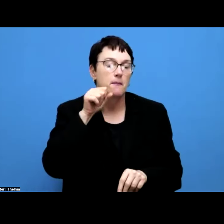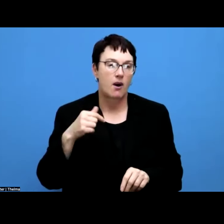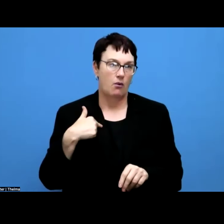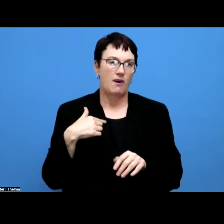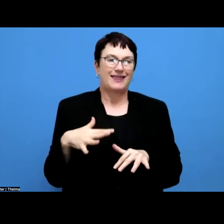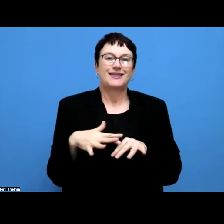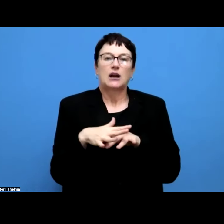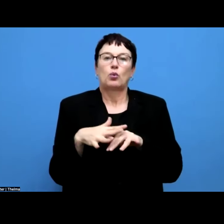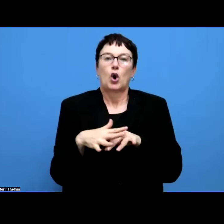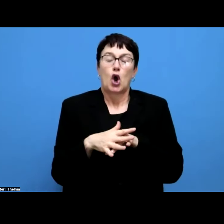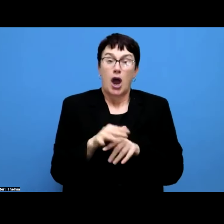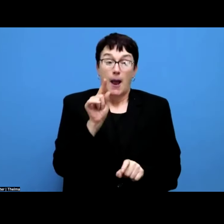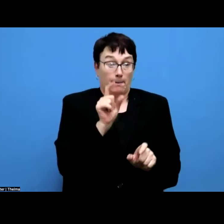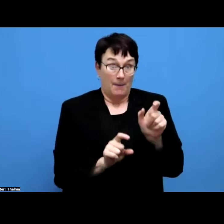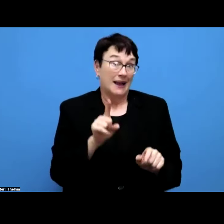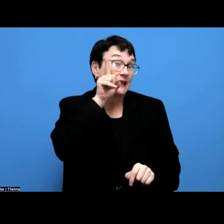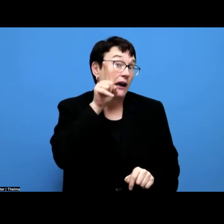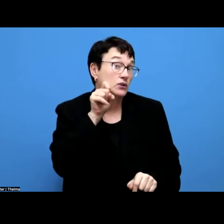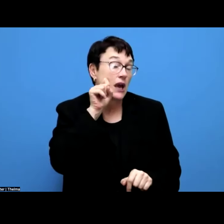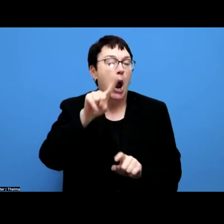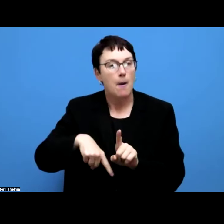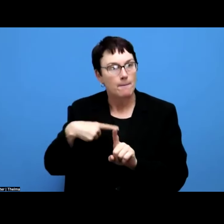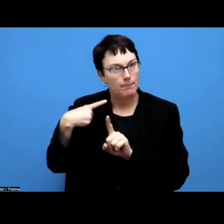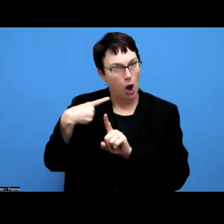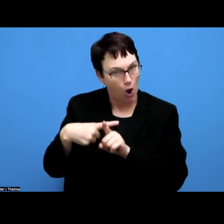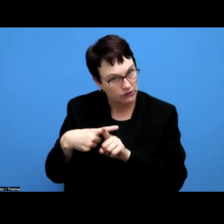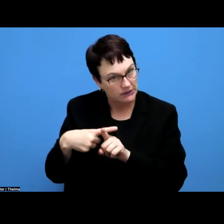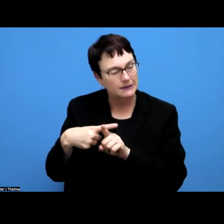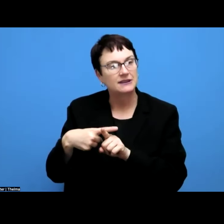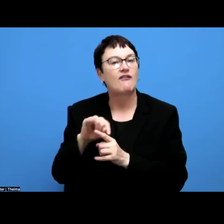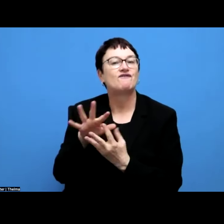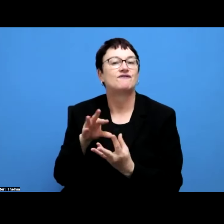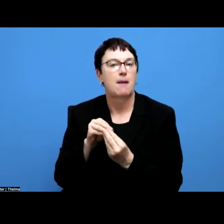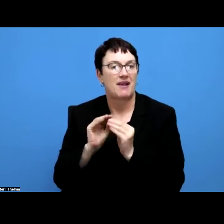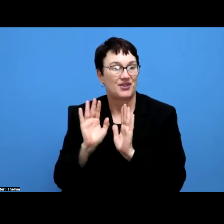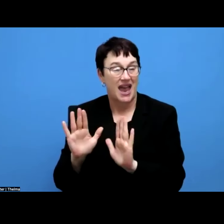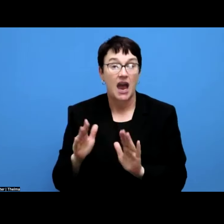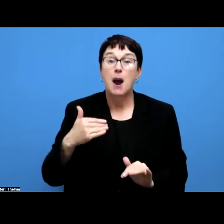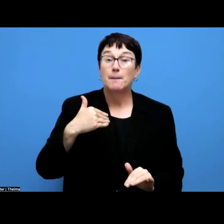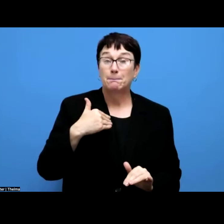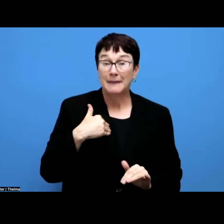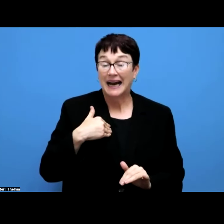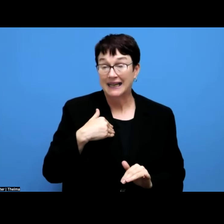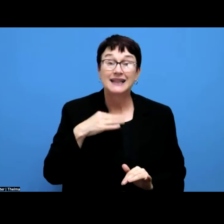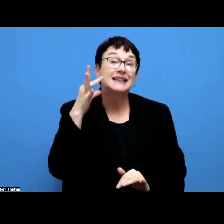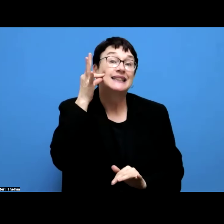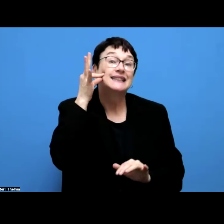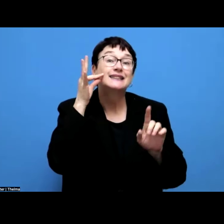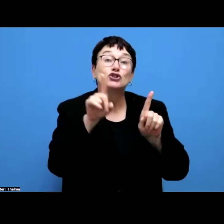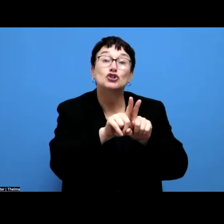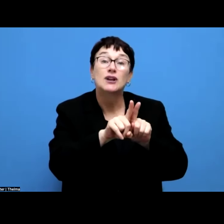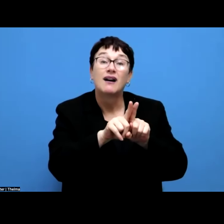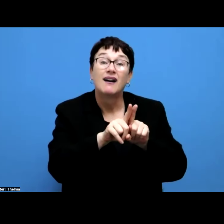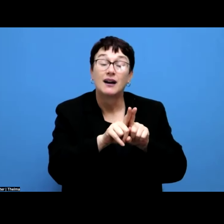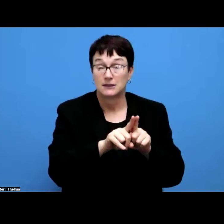I'm also speaking to you as a brother of a woman with an intellectual disability. My sister passed away in 2021, but